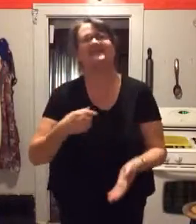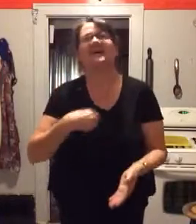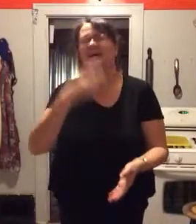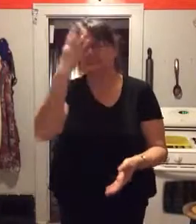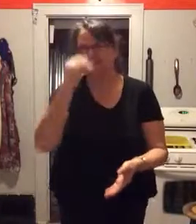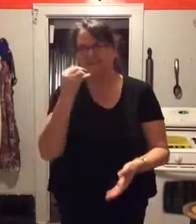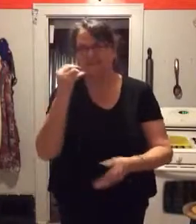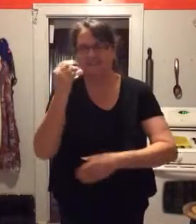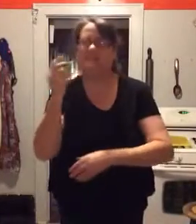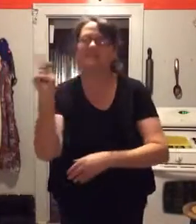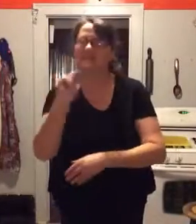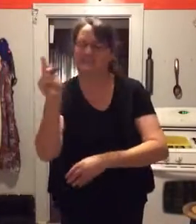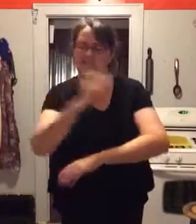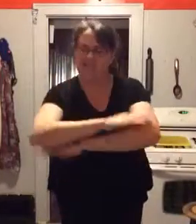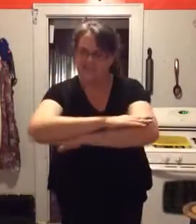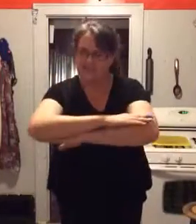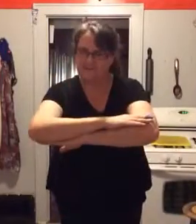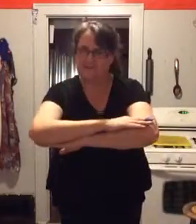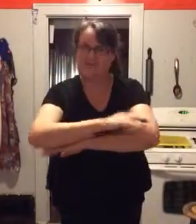no picnic for me either, buster.